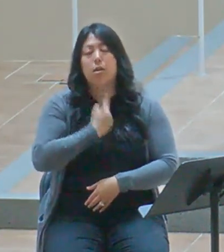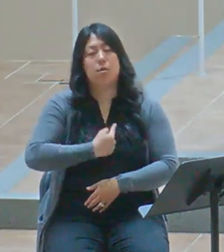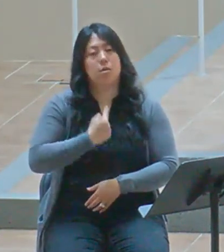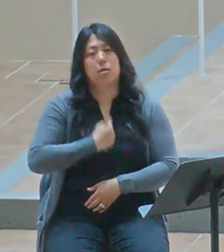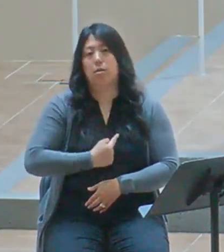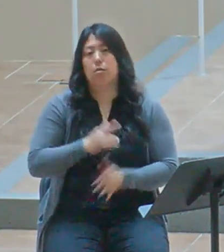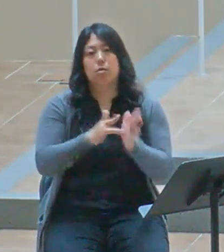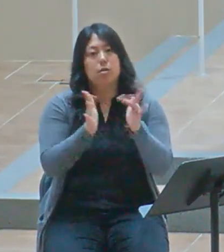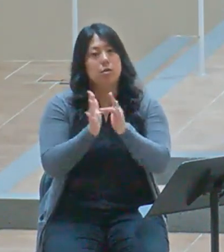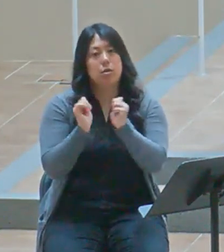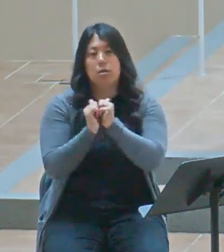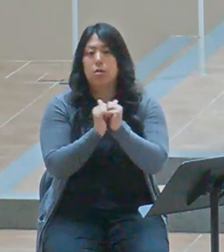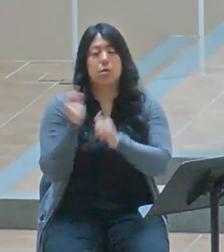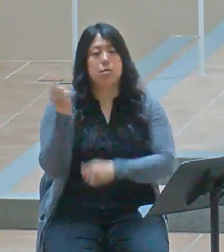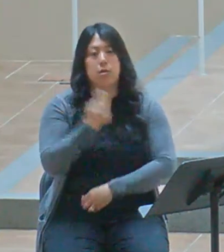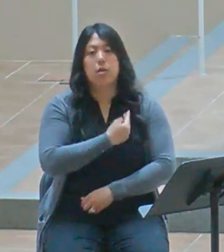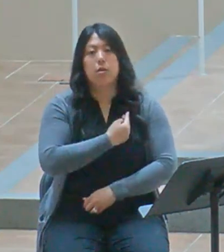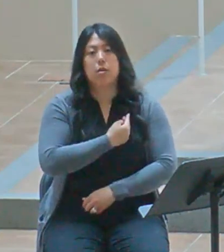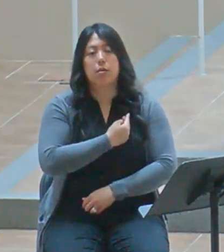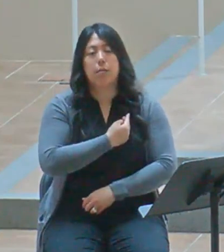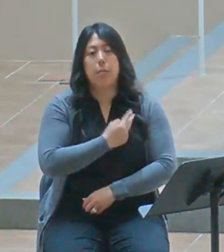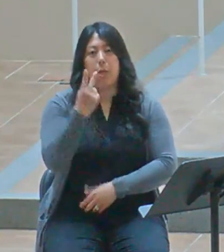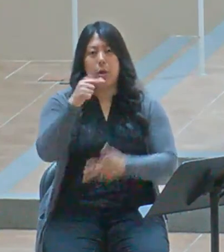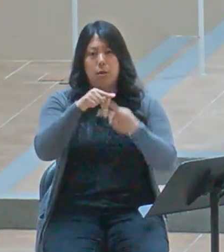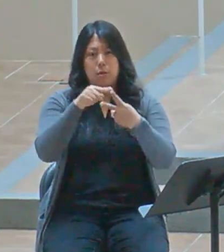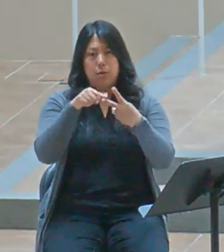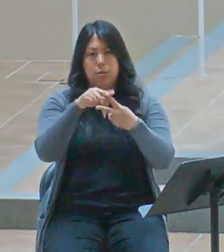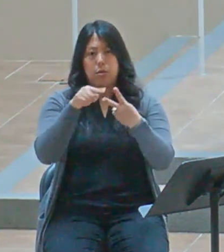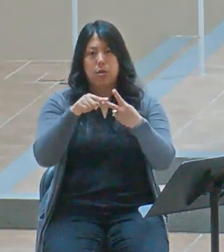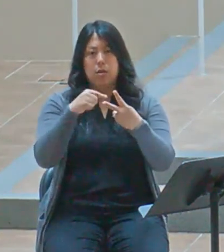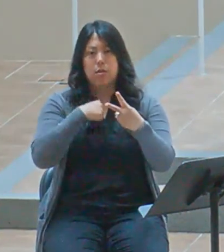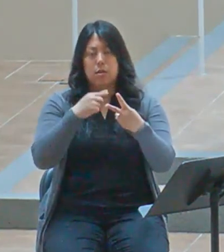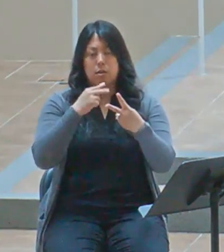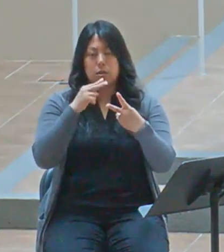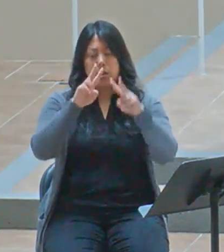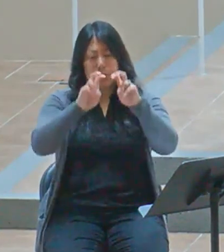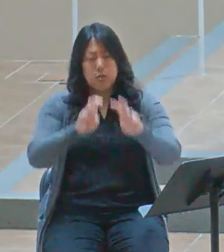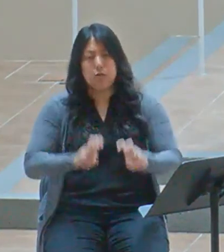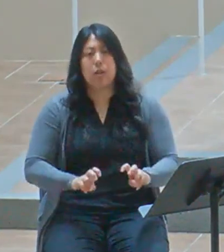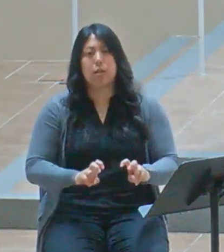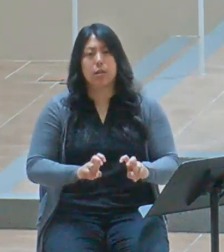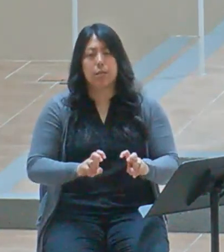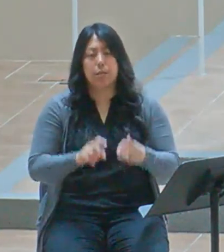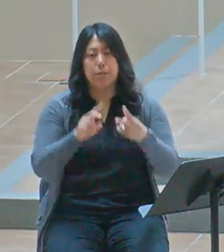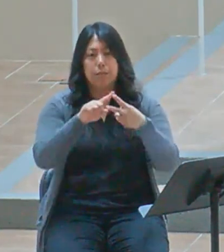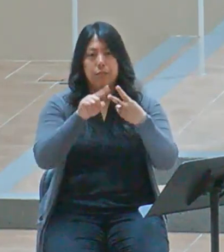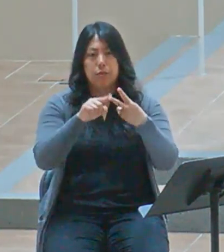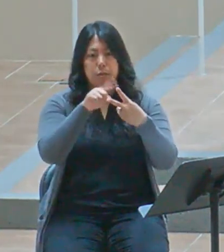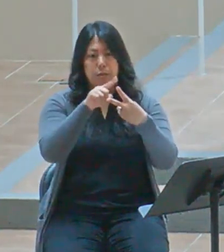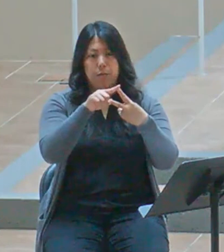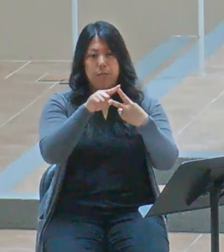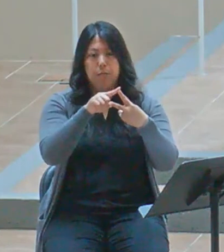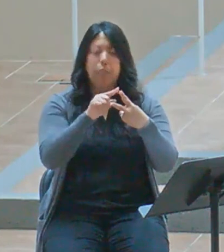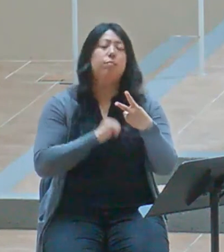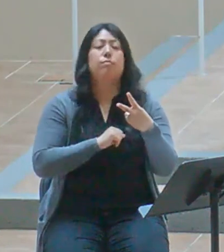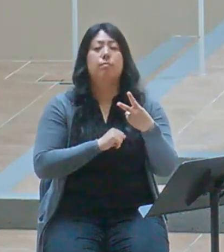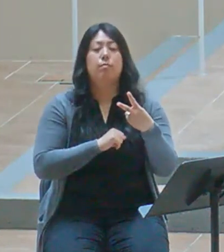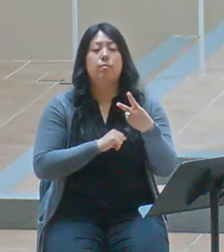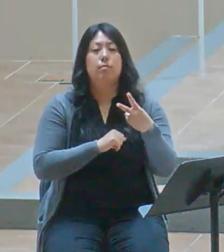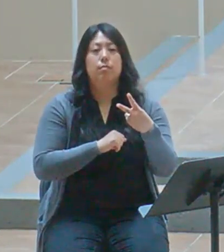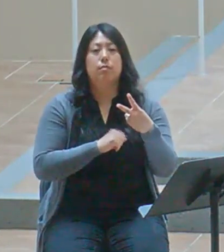to me as I was reflecting on this gospel. Two things about these disciples. The first is, did you